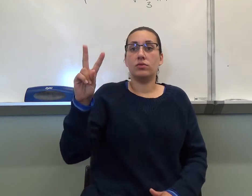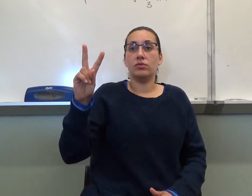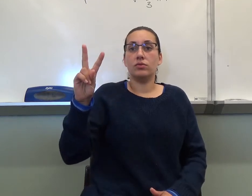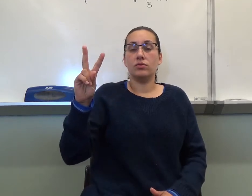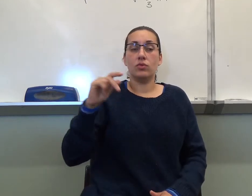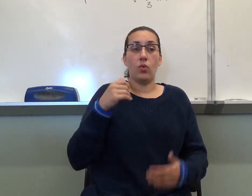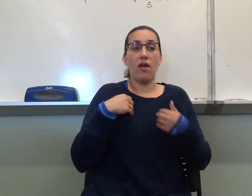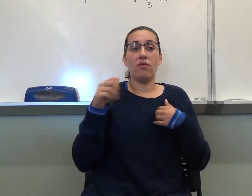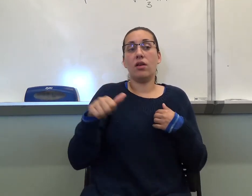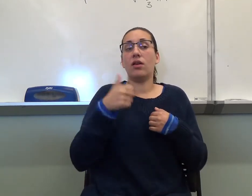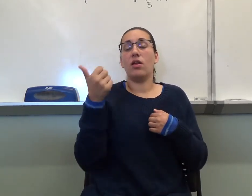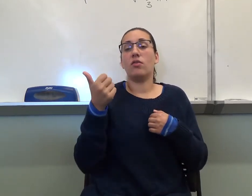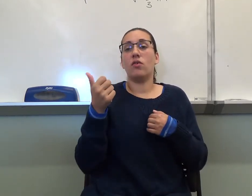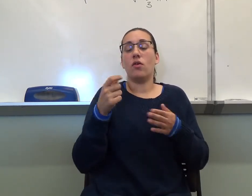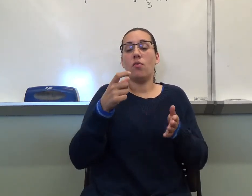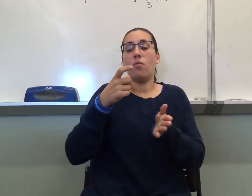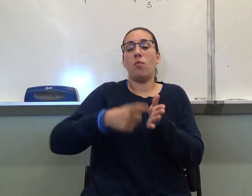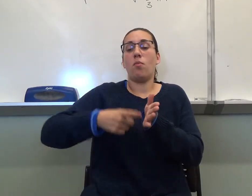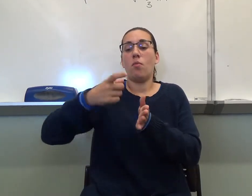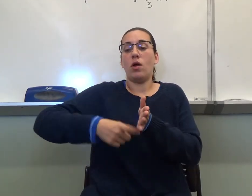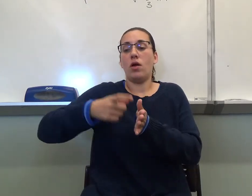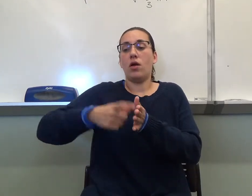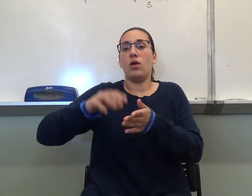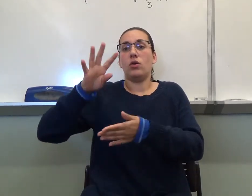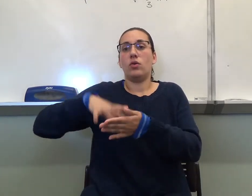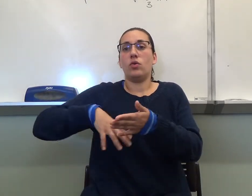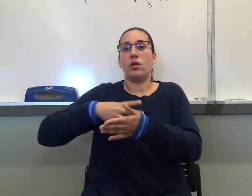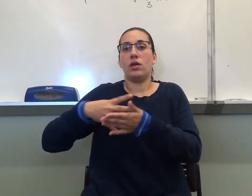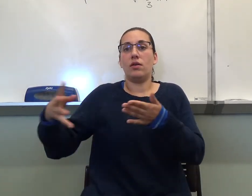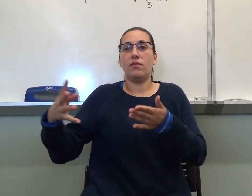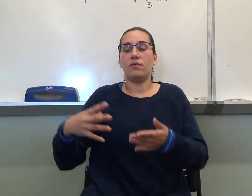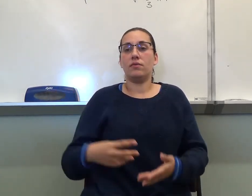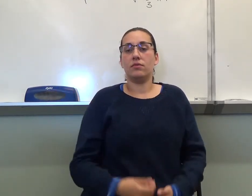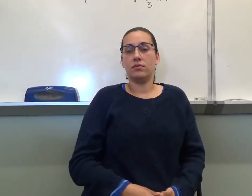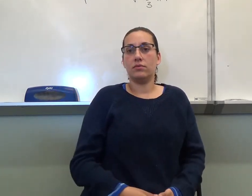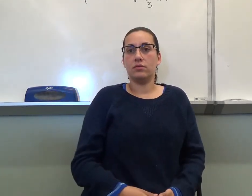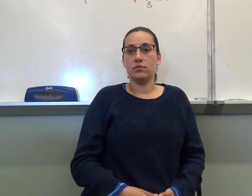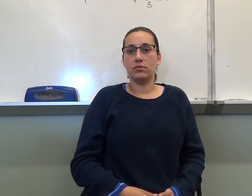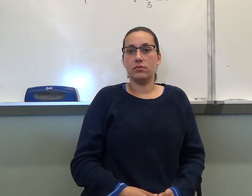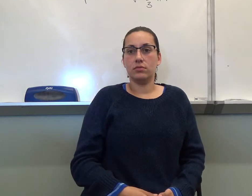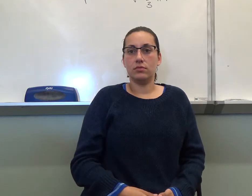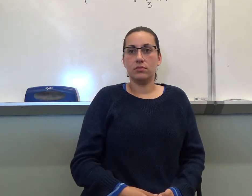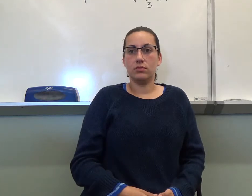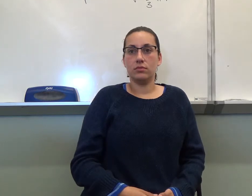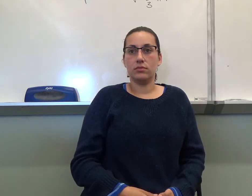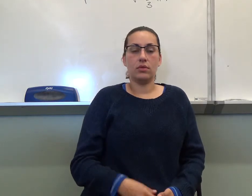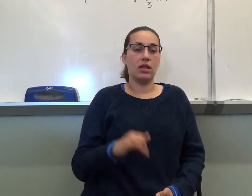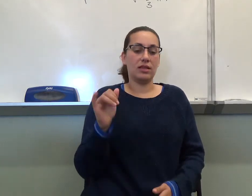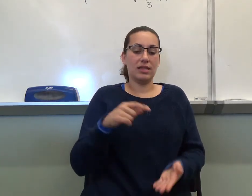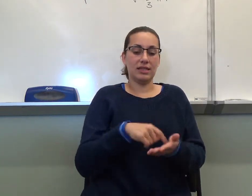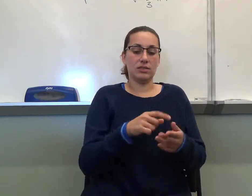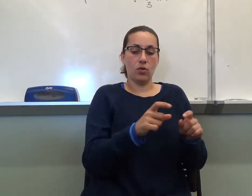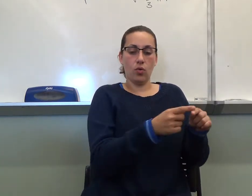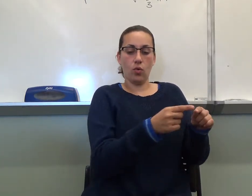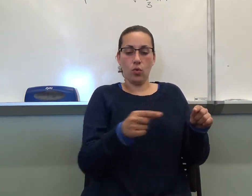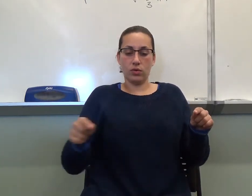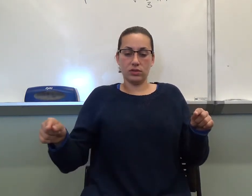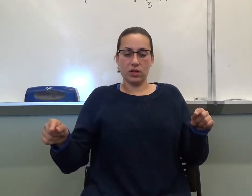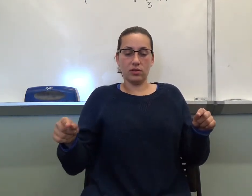this is a horizontal bar graph. The bars here that we just did are vertical. These are horizontal. And notice they choose two colors of